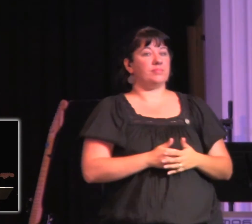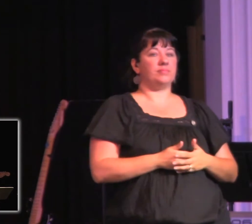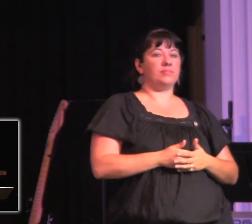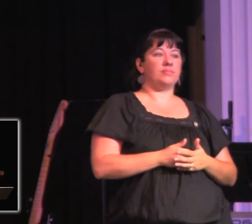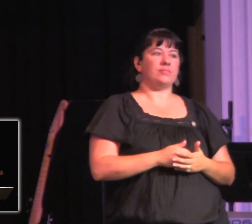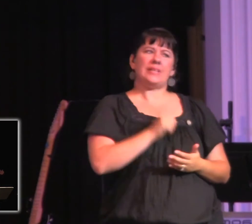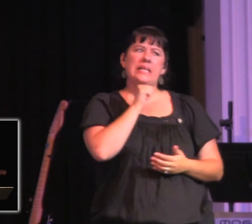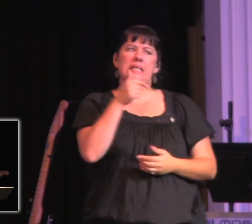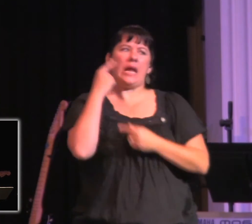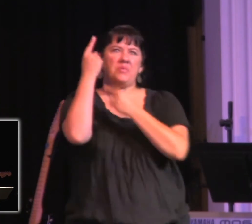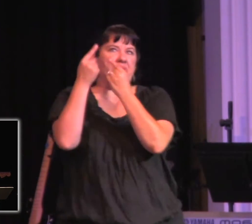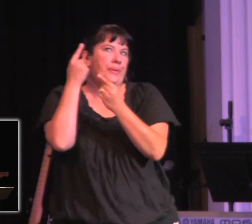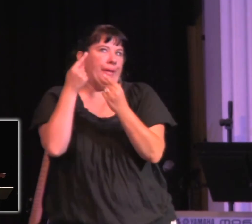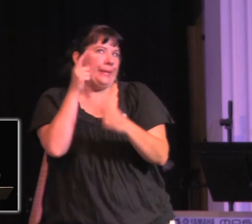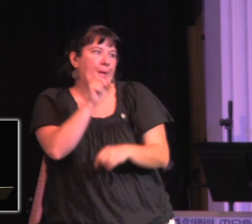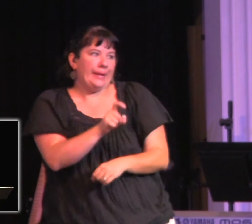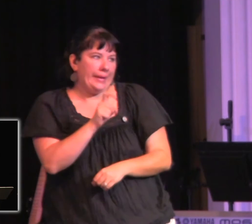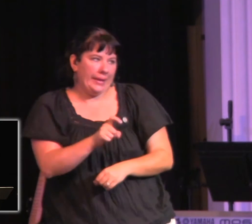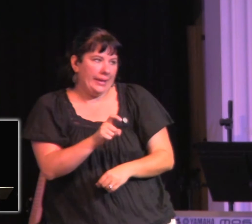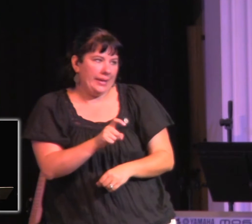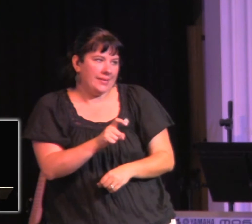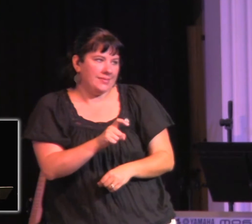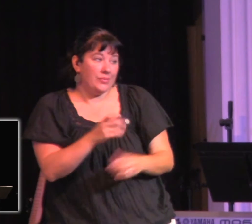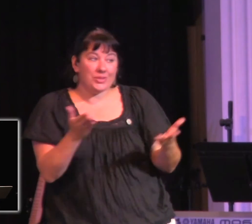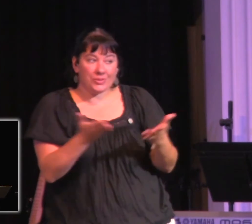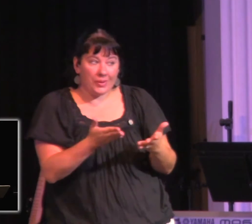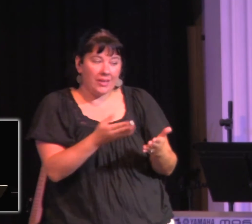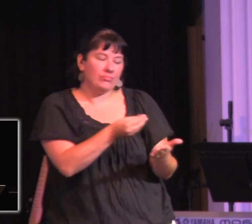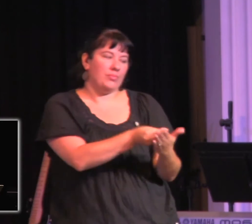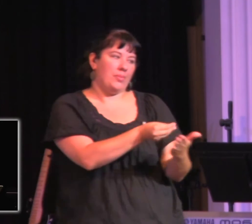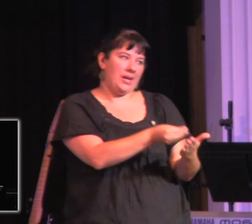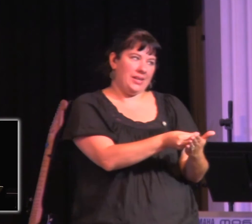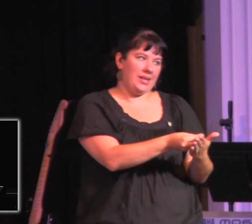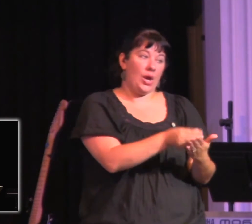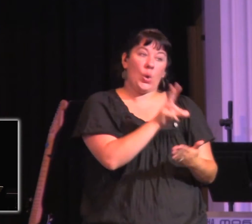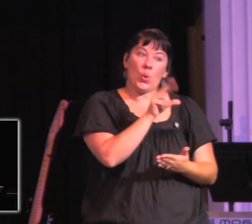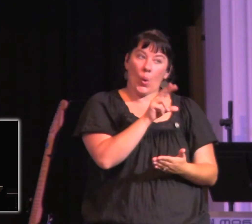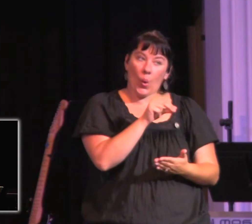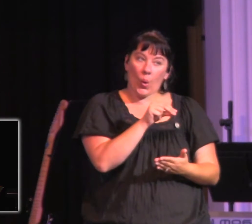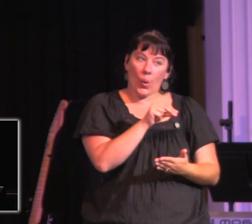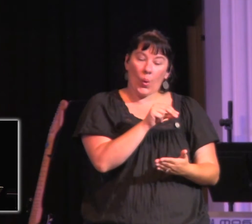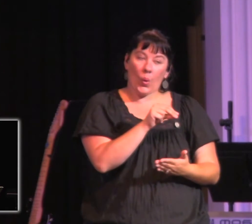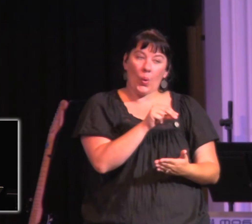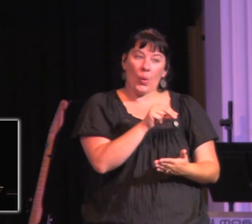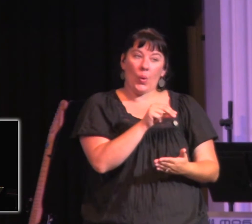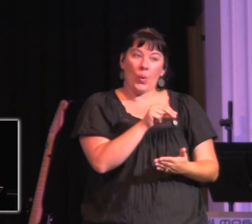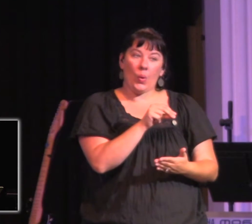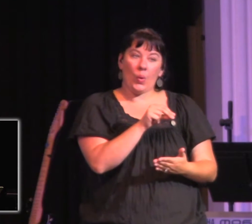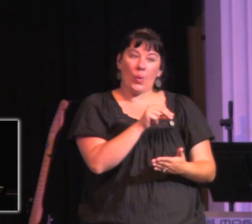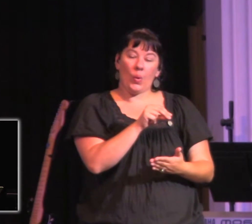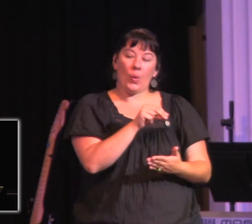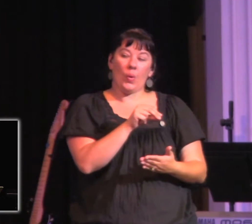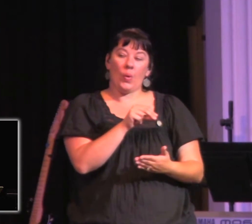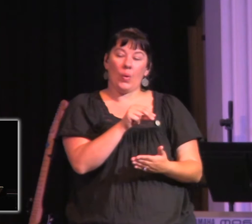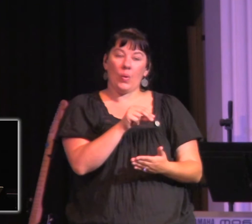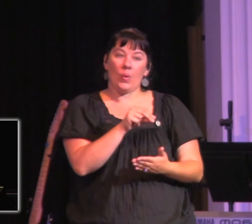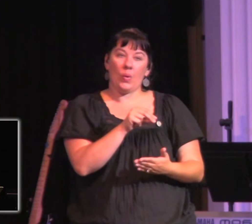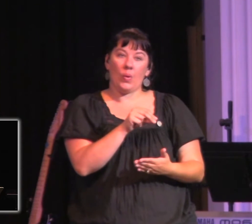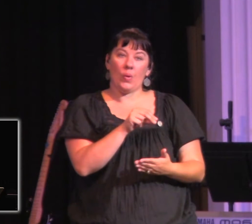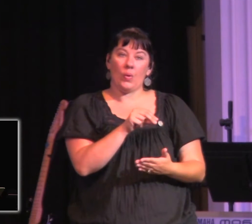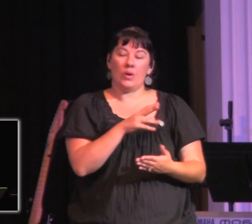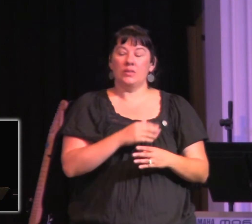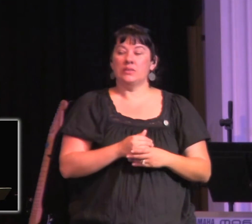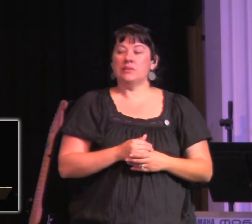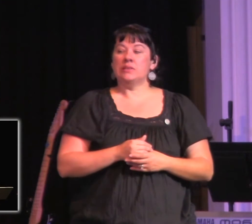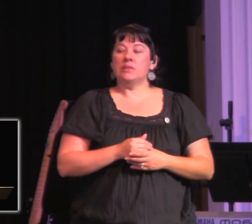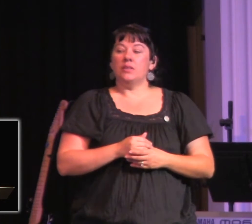Not after what he thought he needed, which was money, but after he encountered the power and the love of Jesus. See,